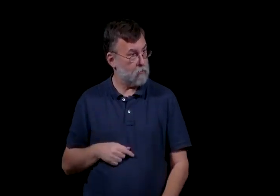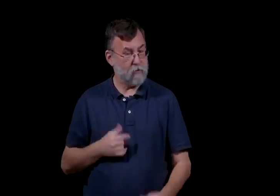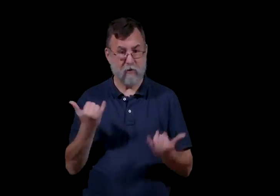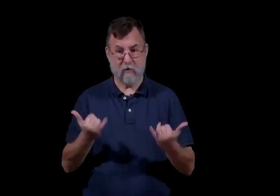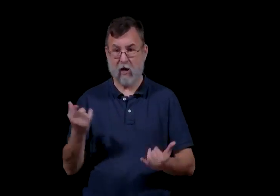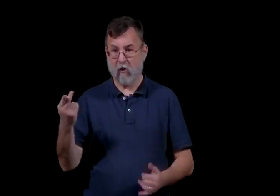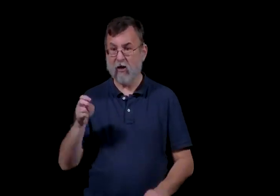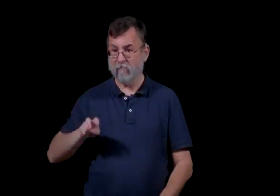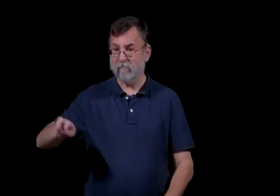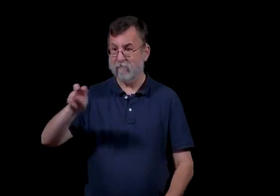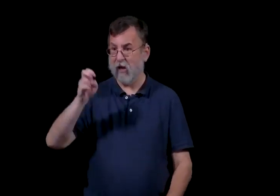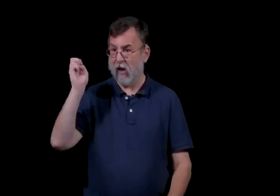You know that roommate?